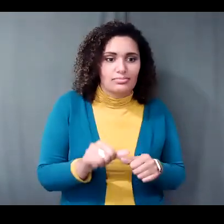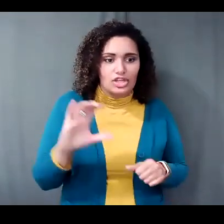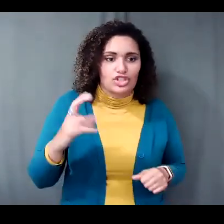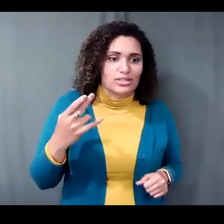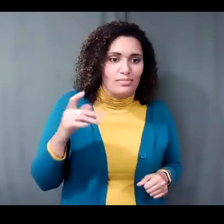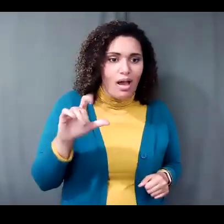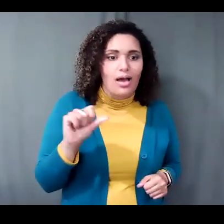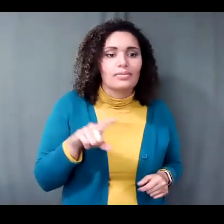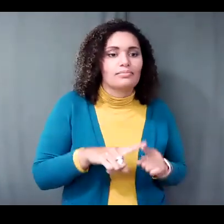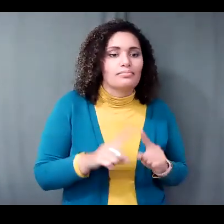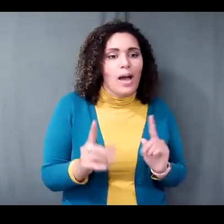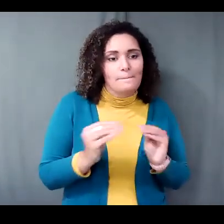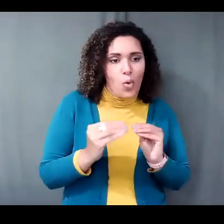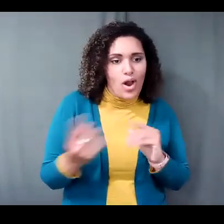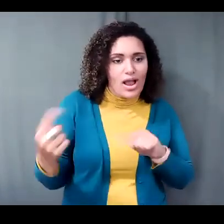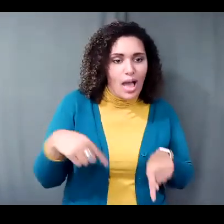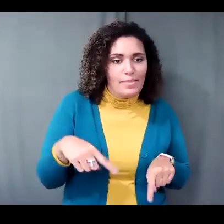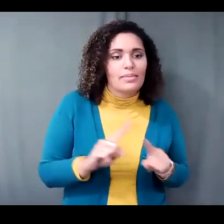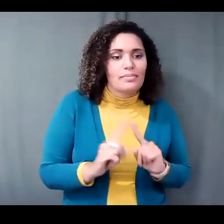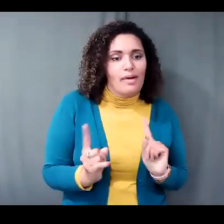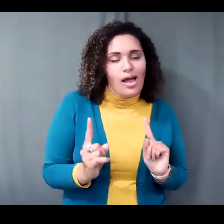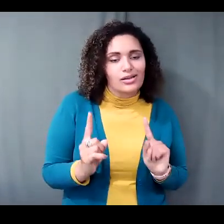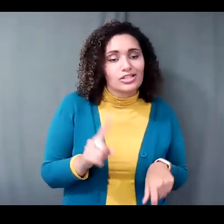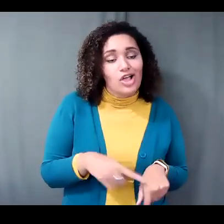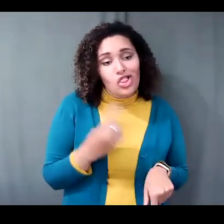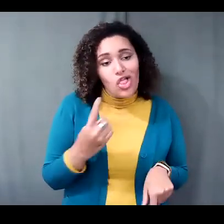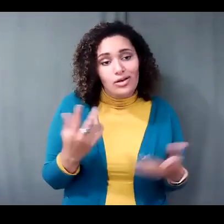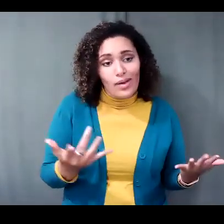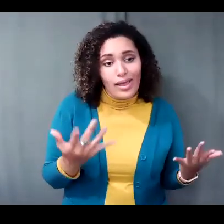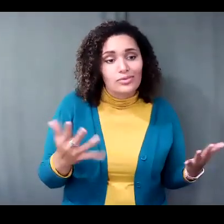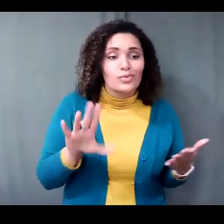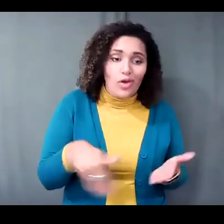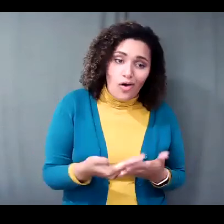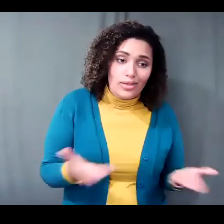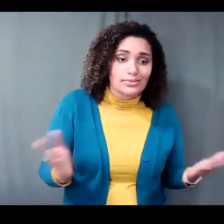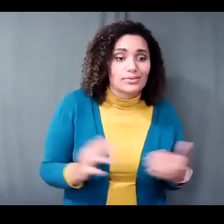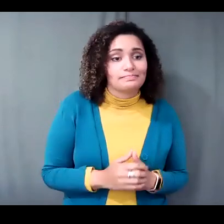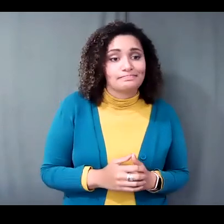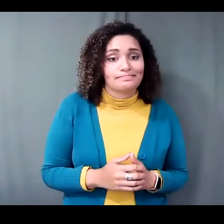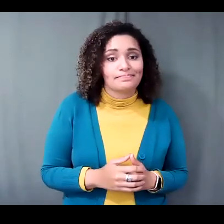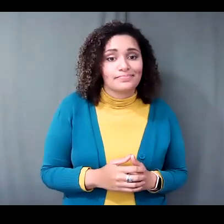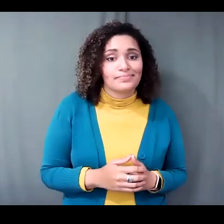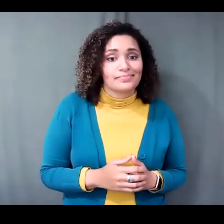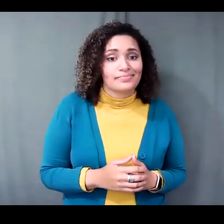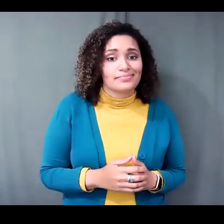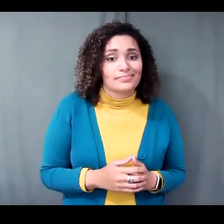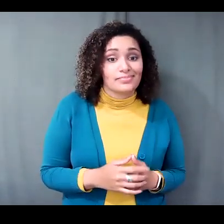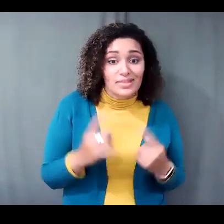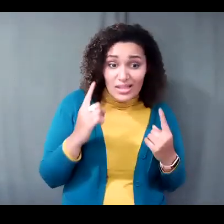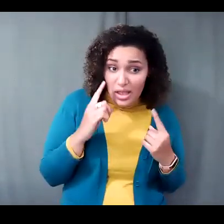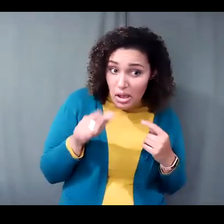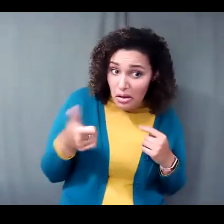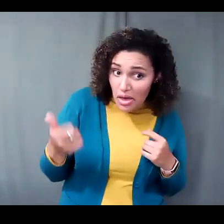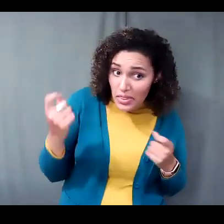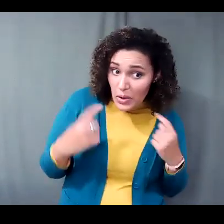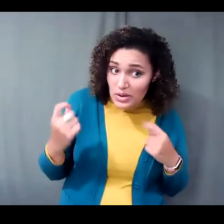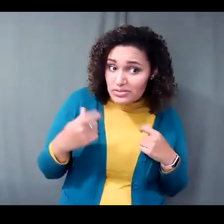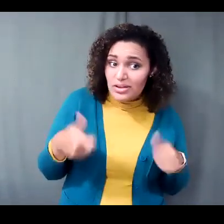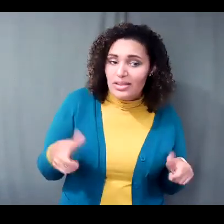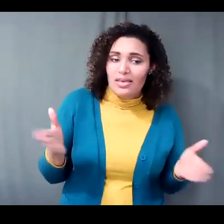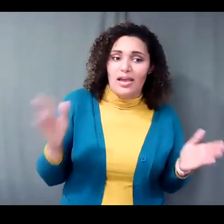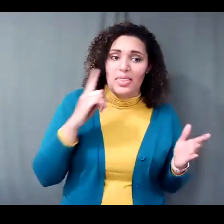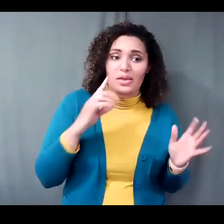something like this where we'll talk about the best way to taste different wines, or we might set up a cooking demonstration,